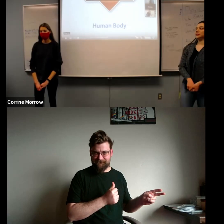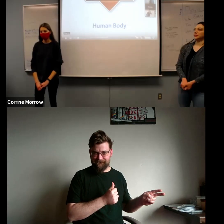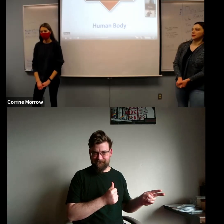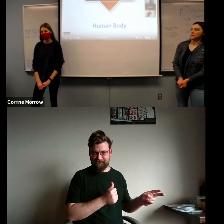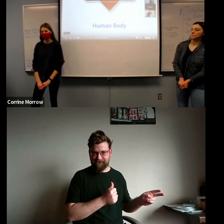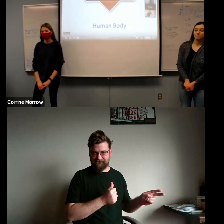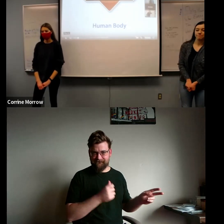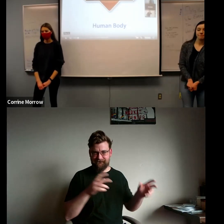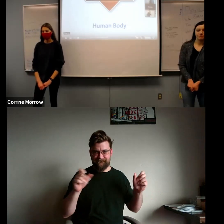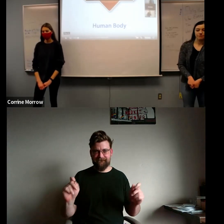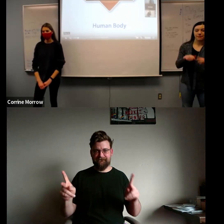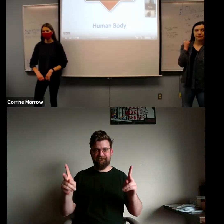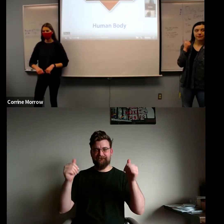Okay, thumbs up when you're ready.